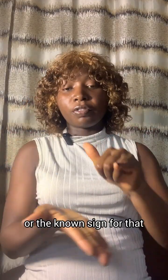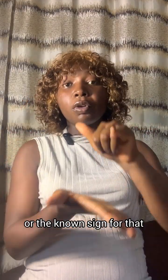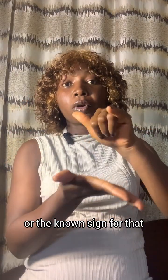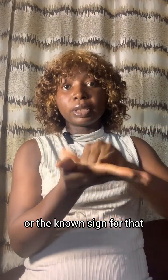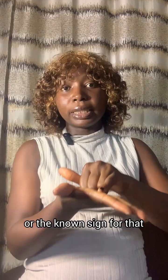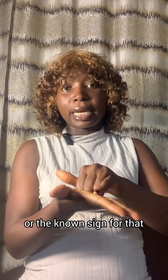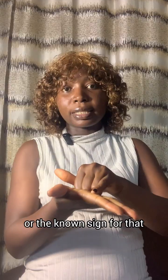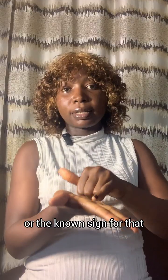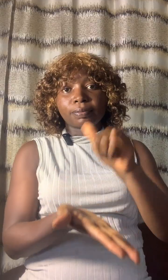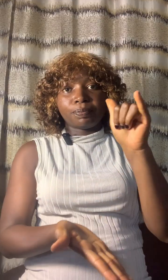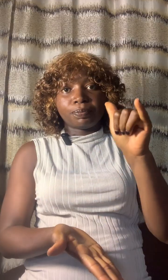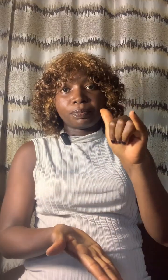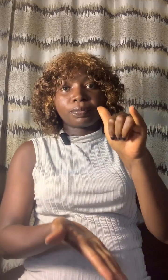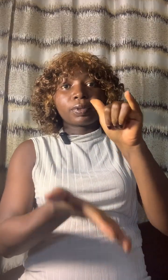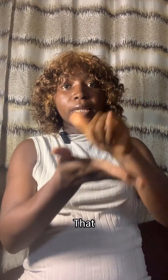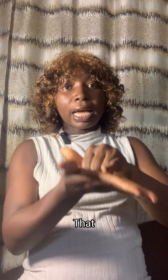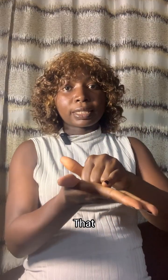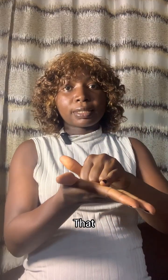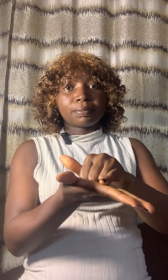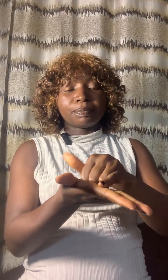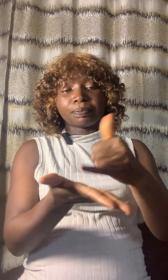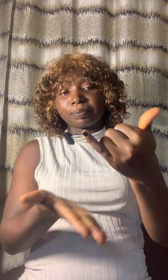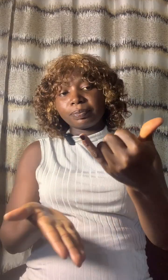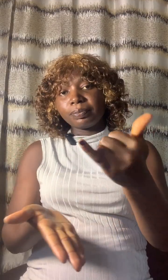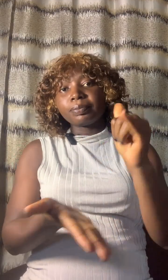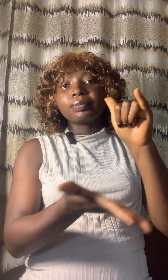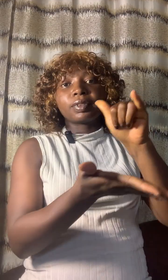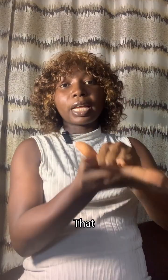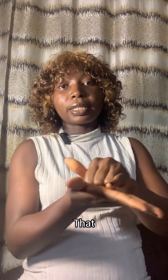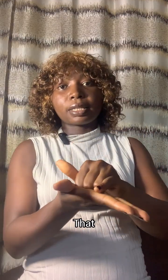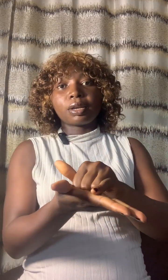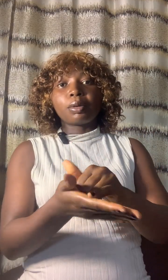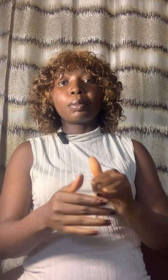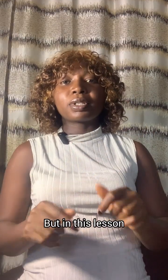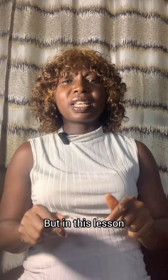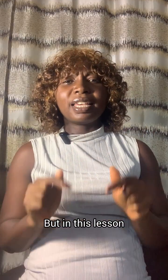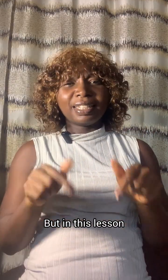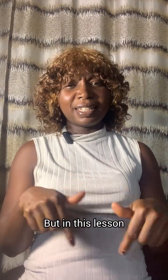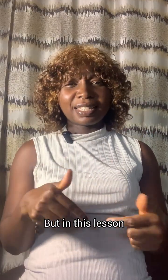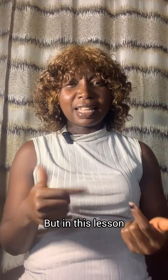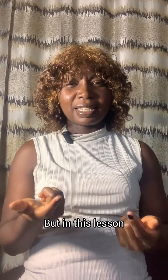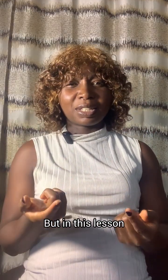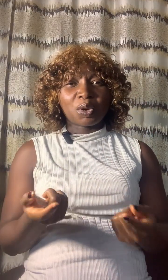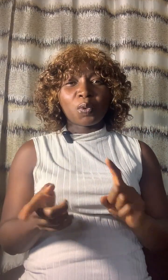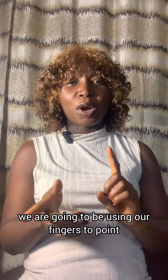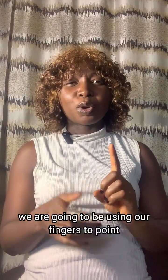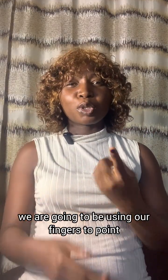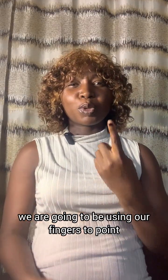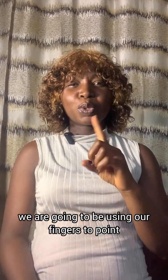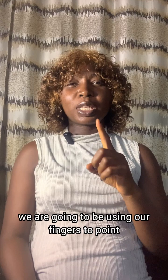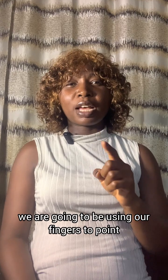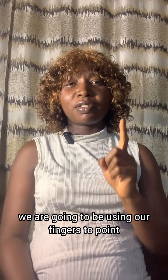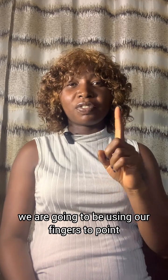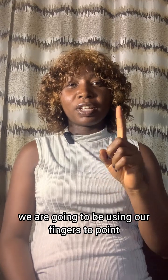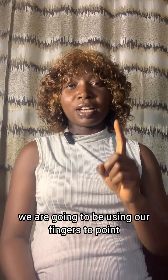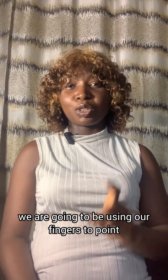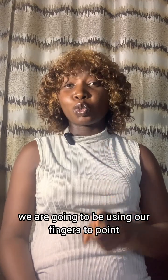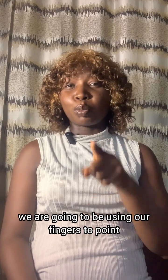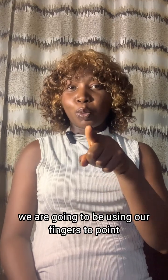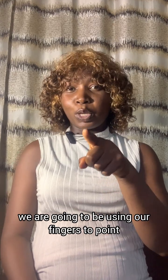for that, that, that. But in this lesson, we are going to be using our fingers to